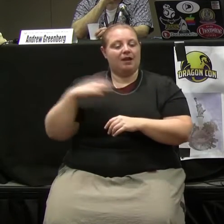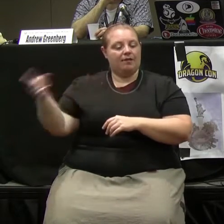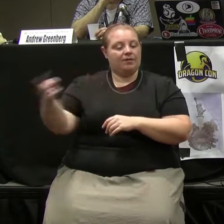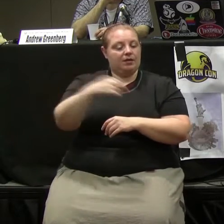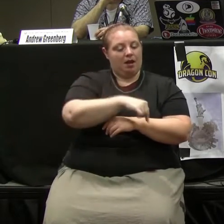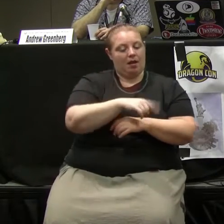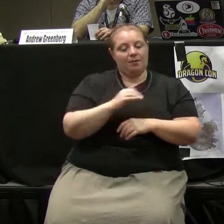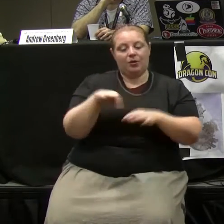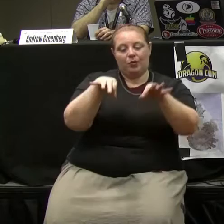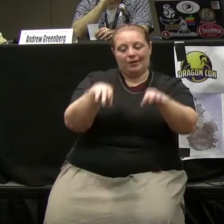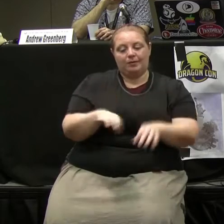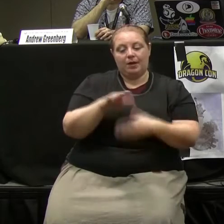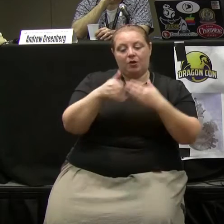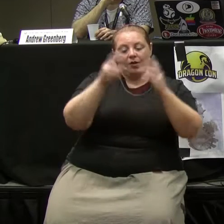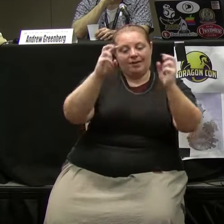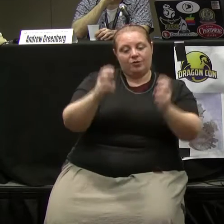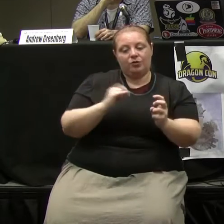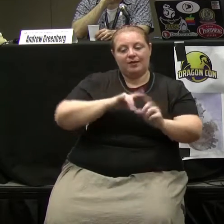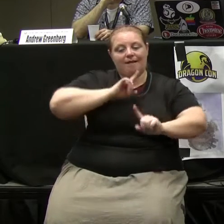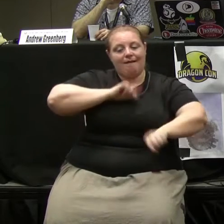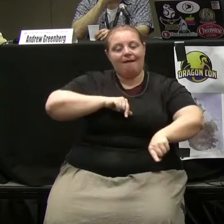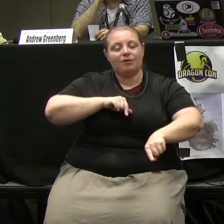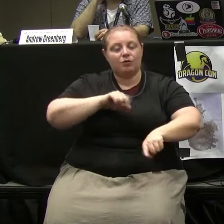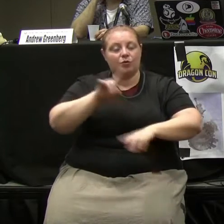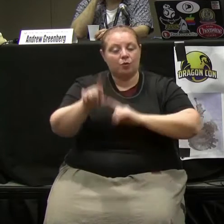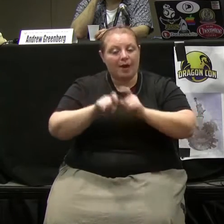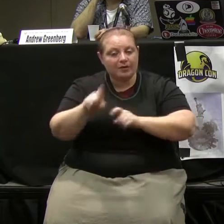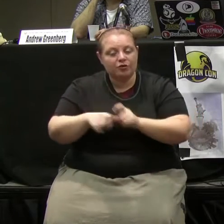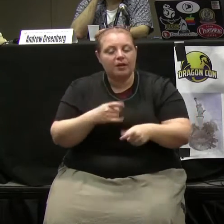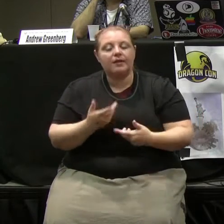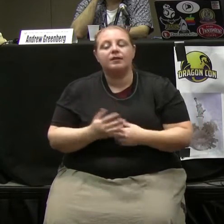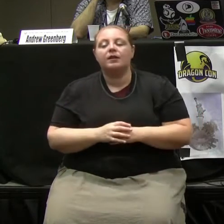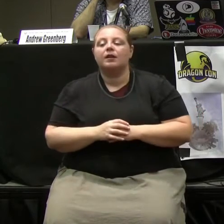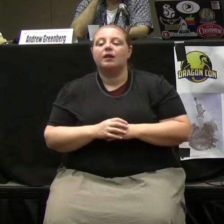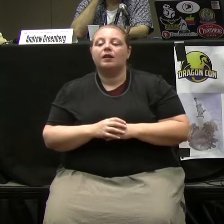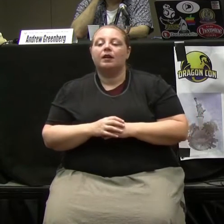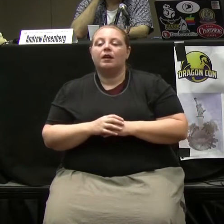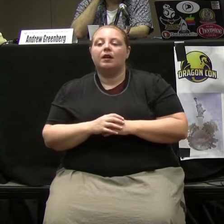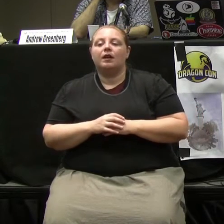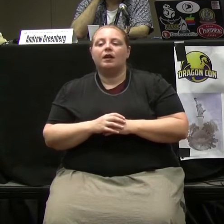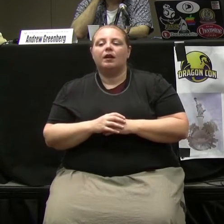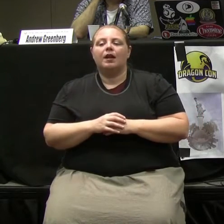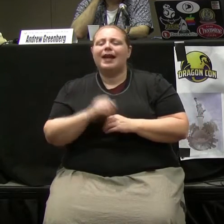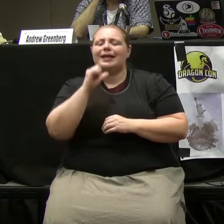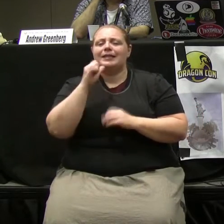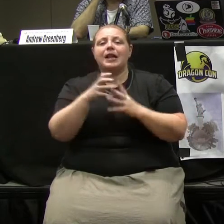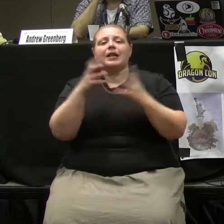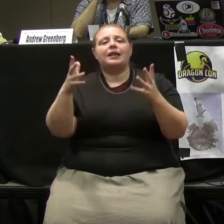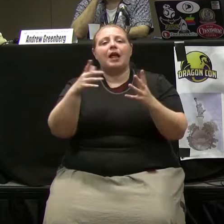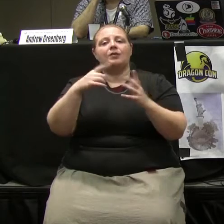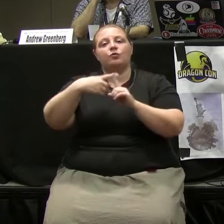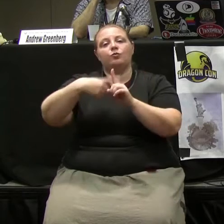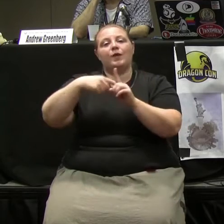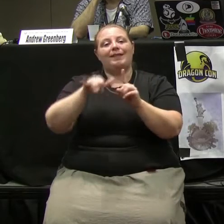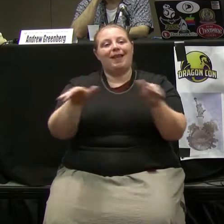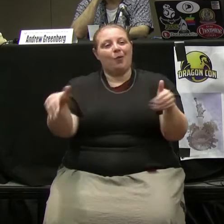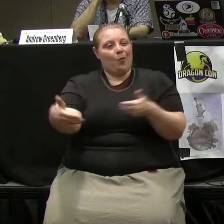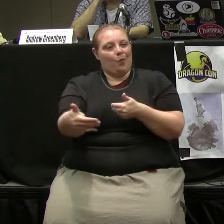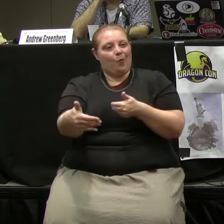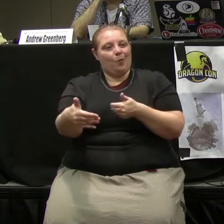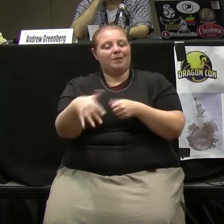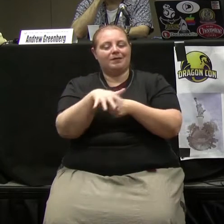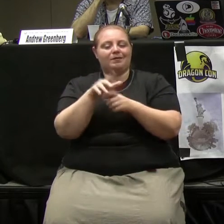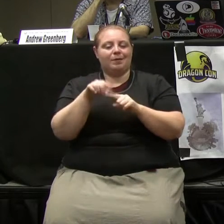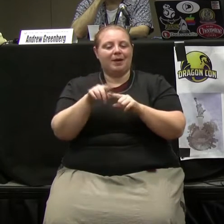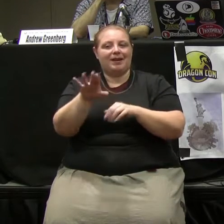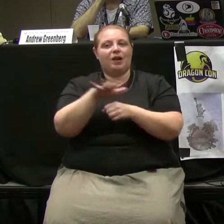explain all the issues and they answer all the questions that they might have. And you know, that might not be a whole lot to rent out a space. Depending on your